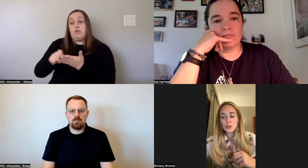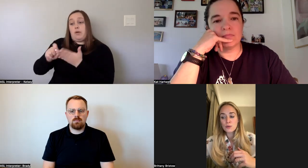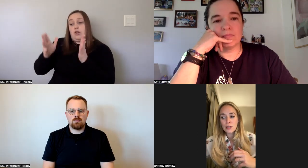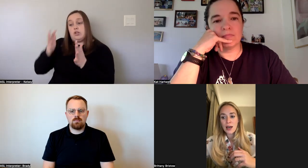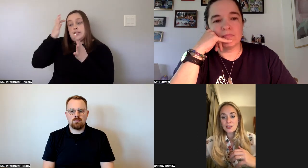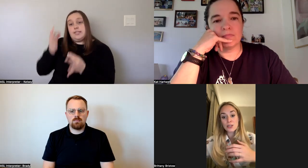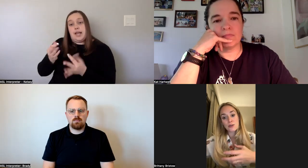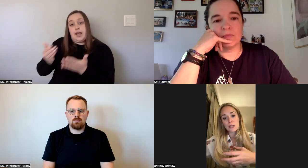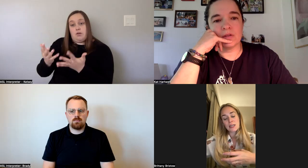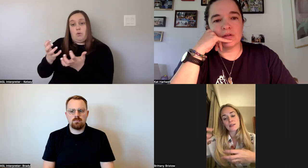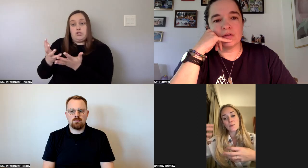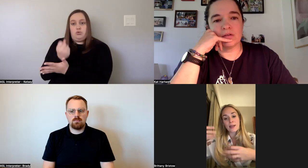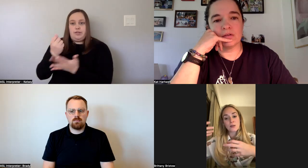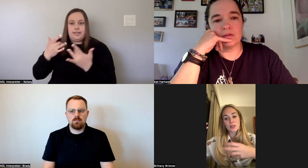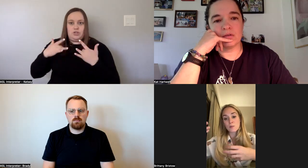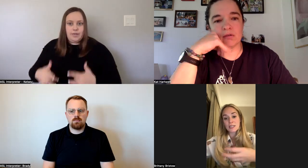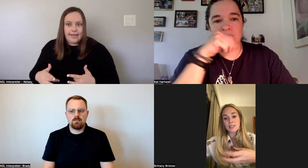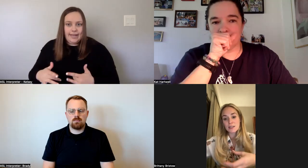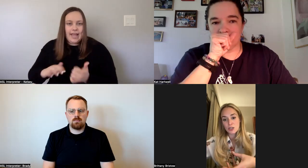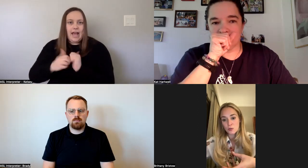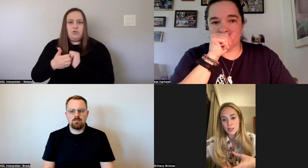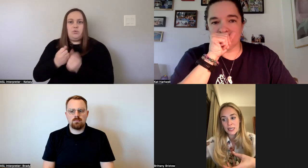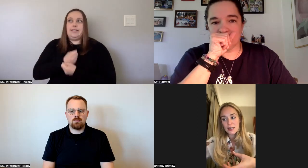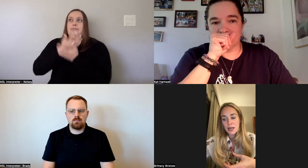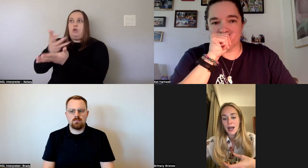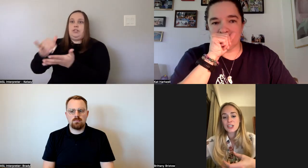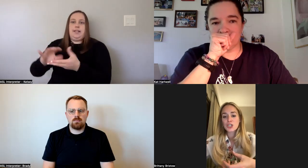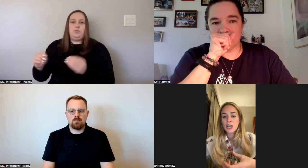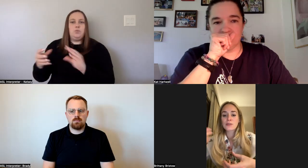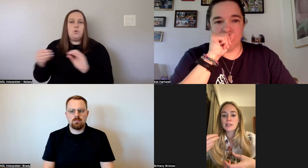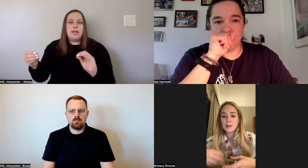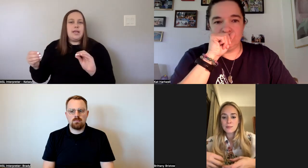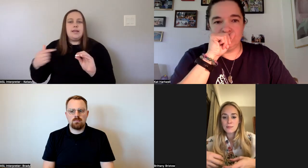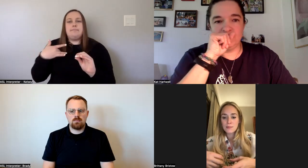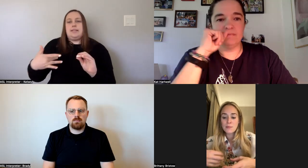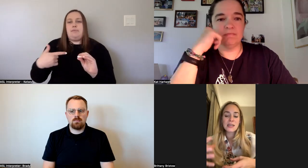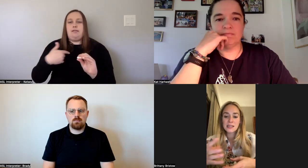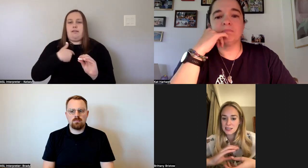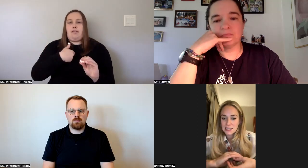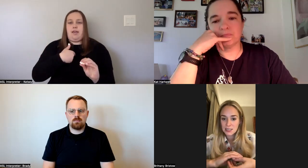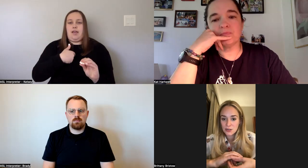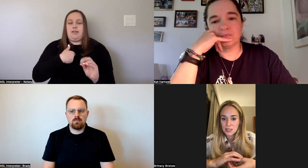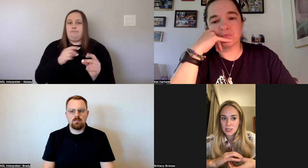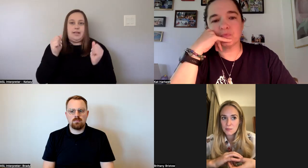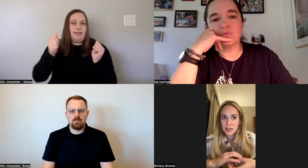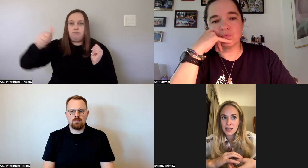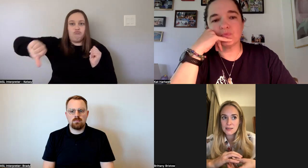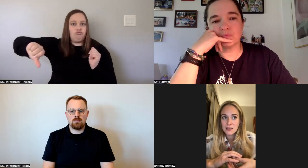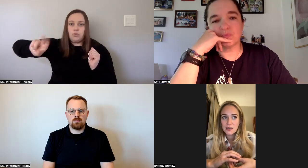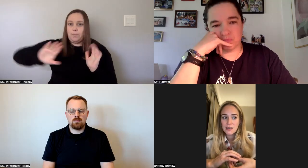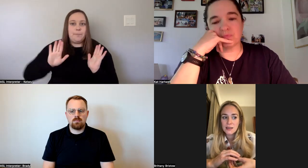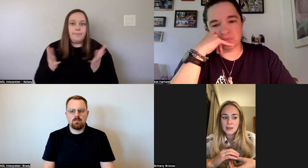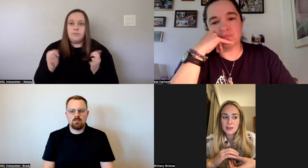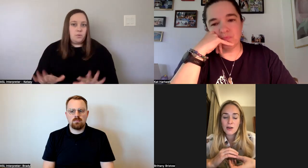to utilize nudity as a way to express that story, I generally am immediately disinterested,